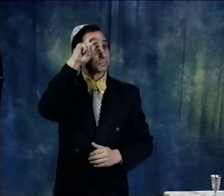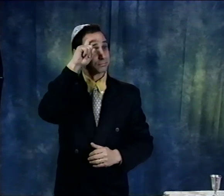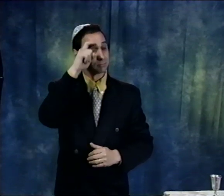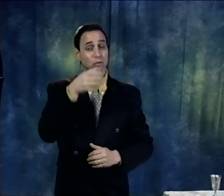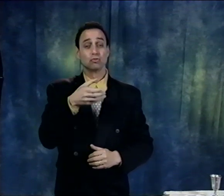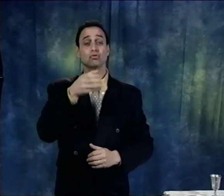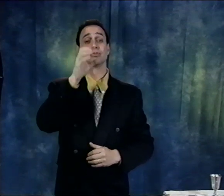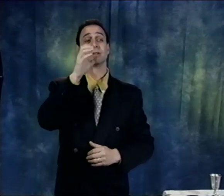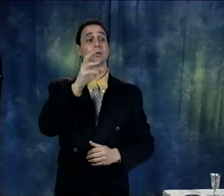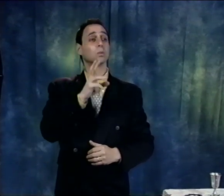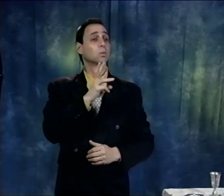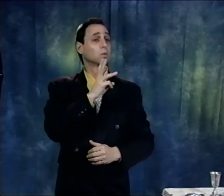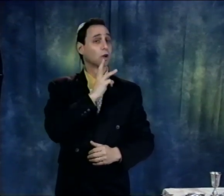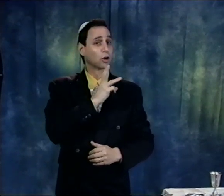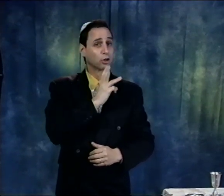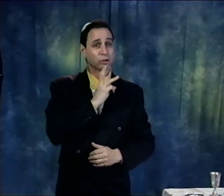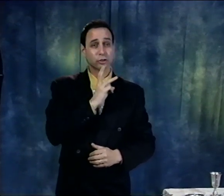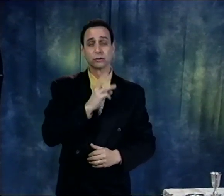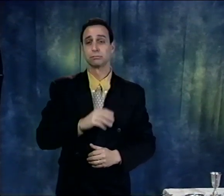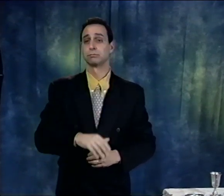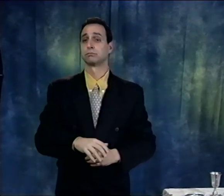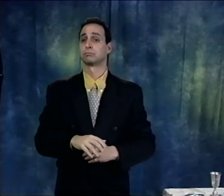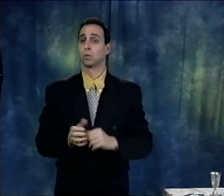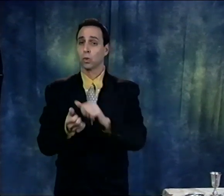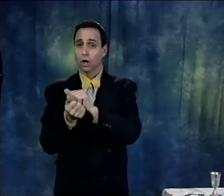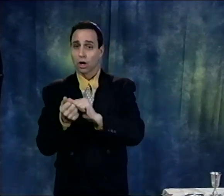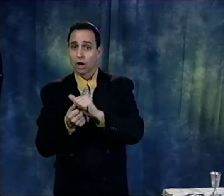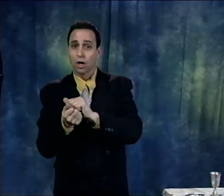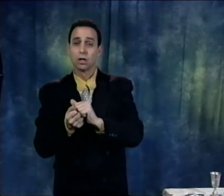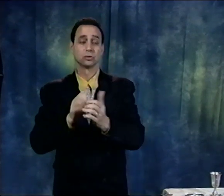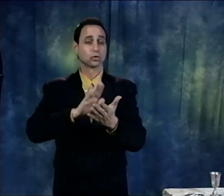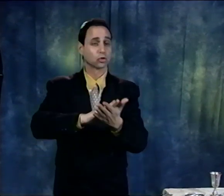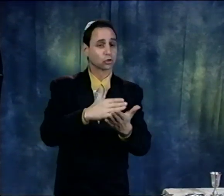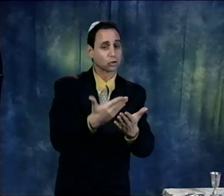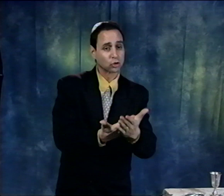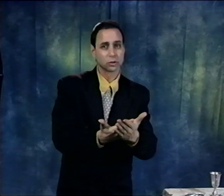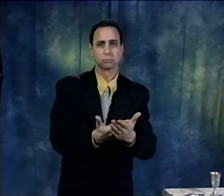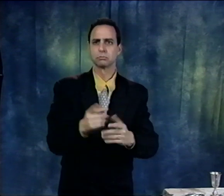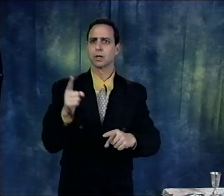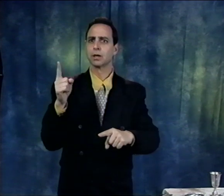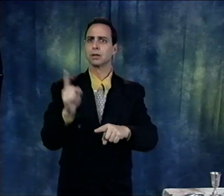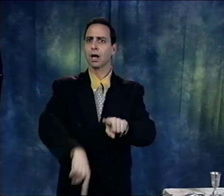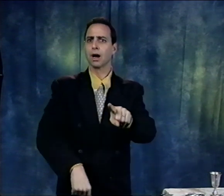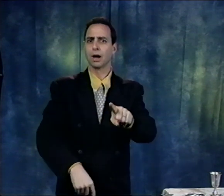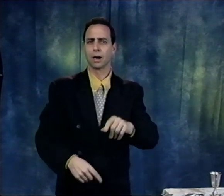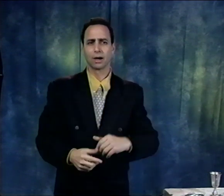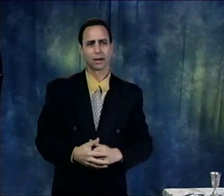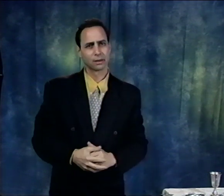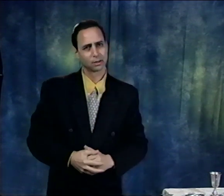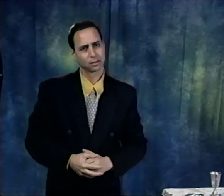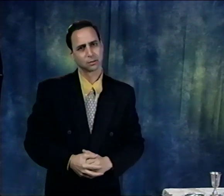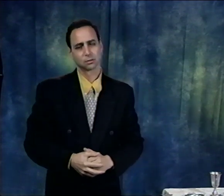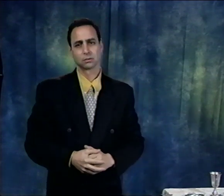The Egyptians couldn't drink the water or wash or cook.